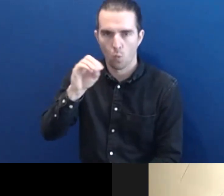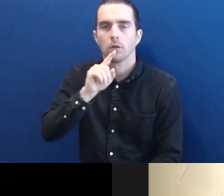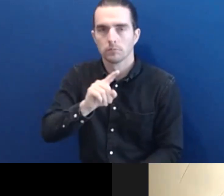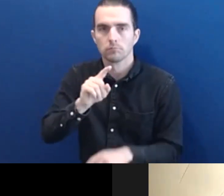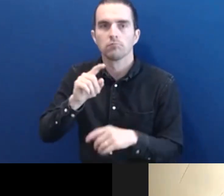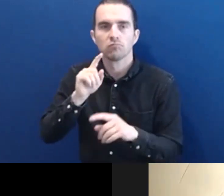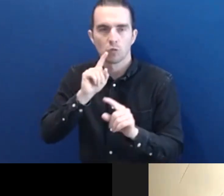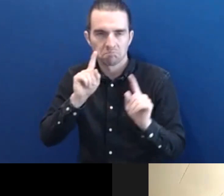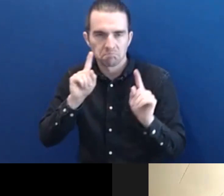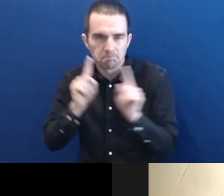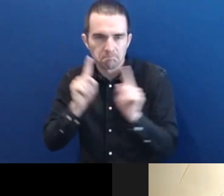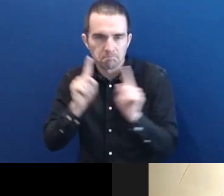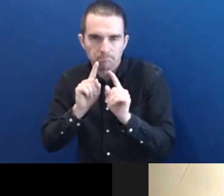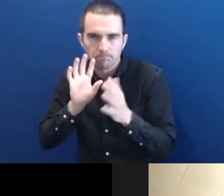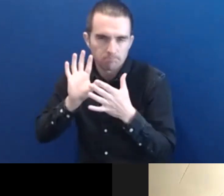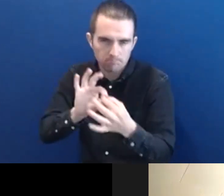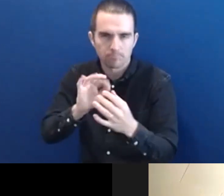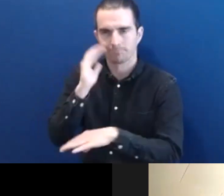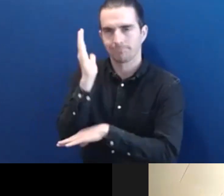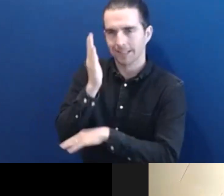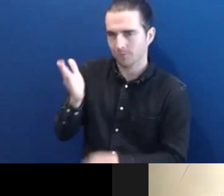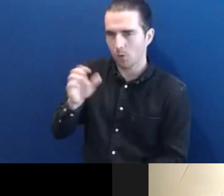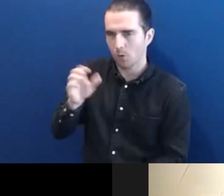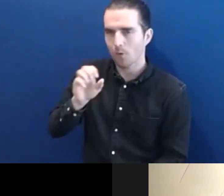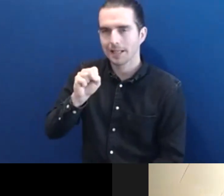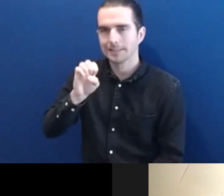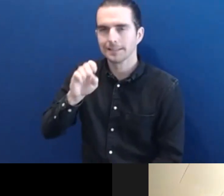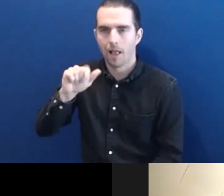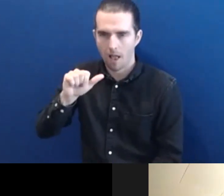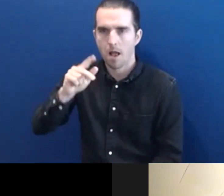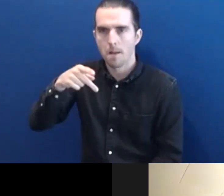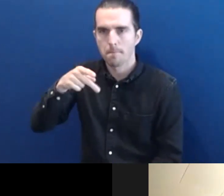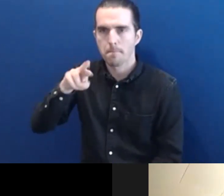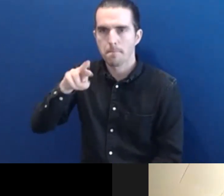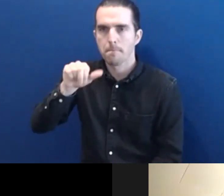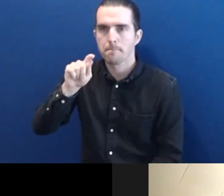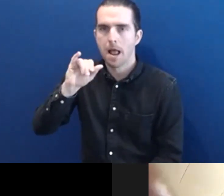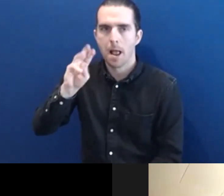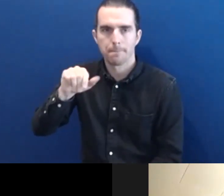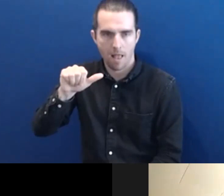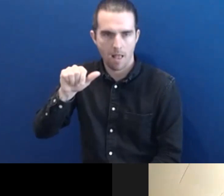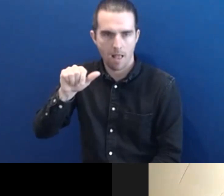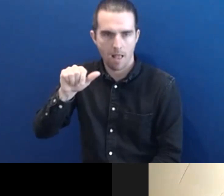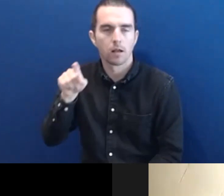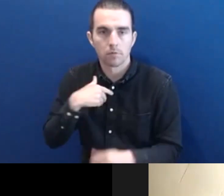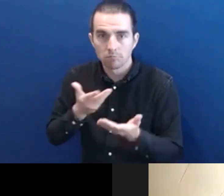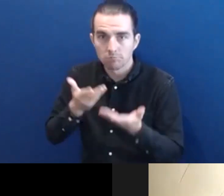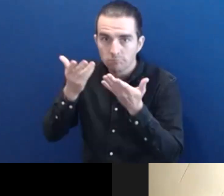Deborah, go ahead. I've seen some questions already. Post your questions in the chat so that we can